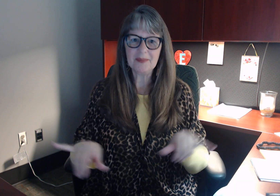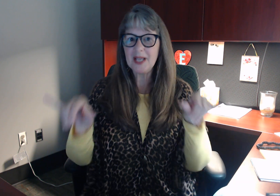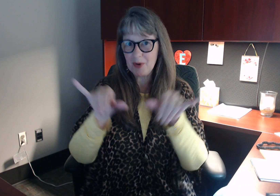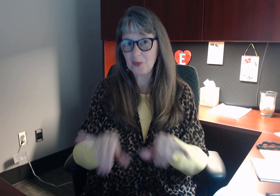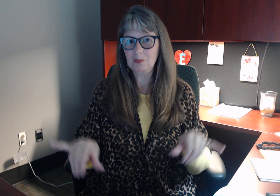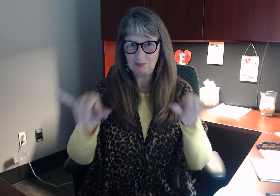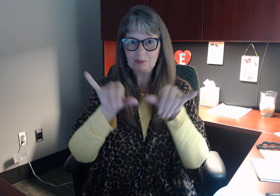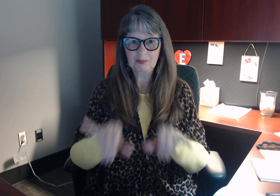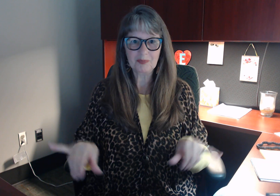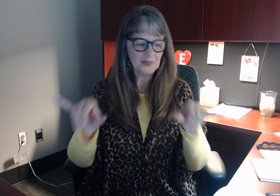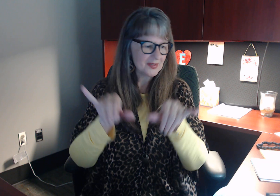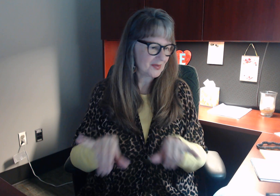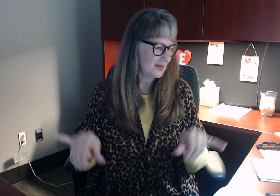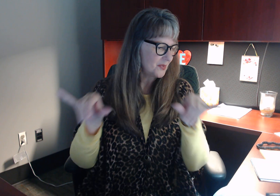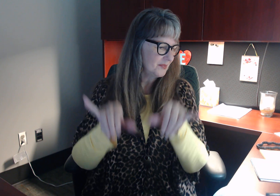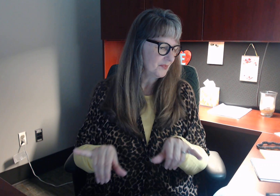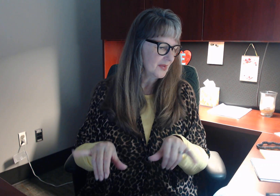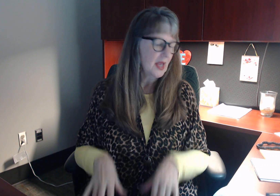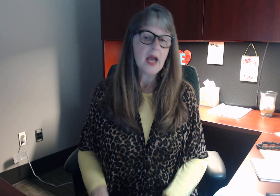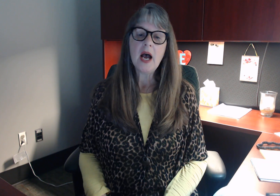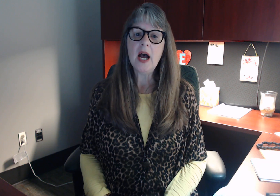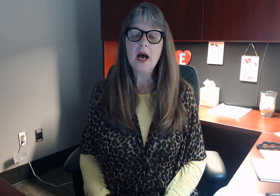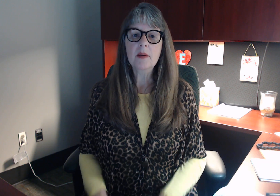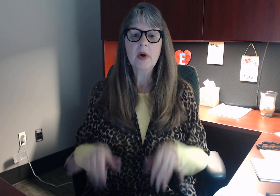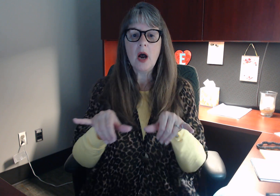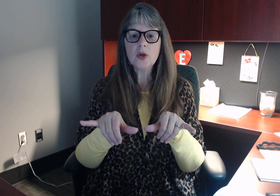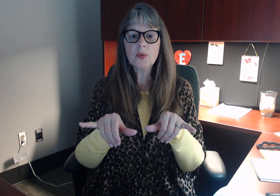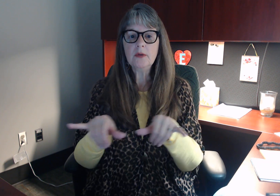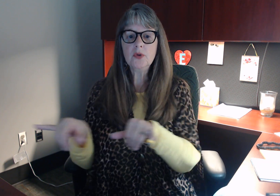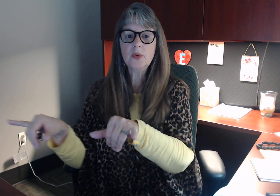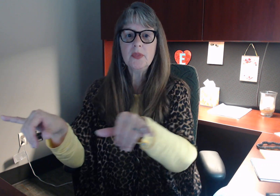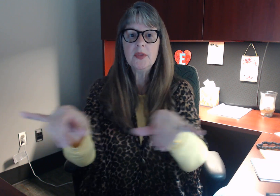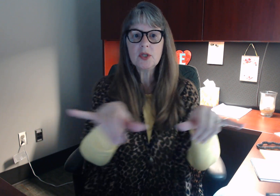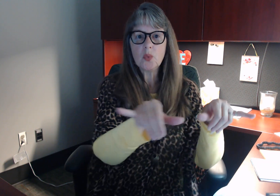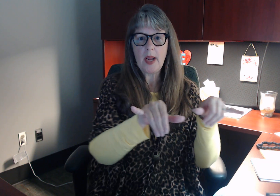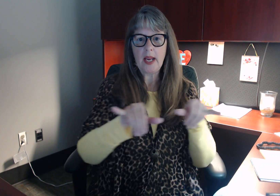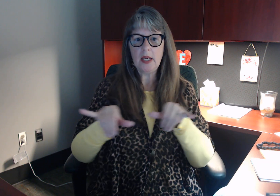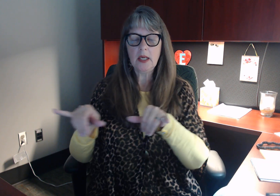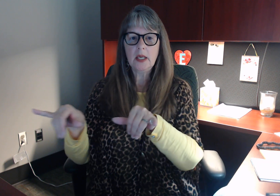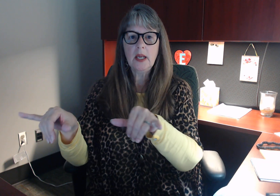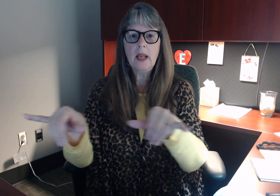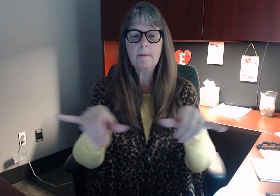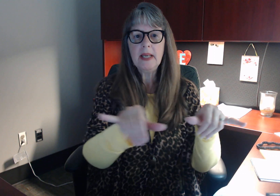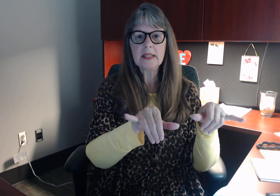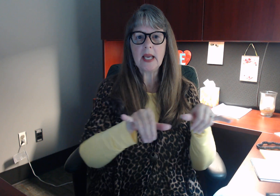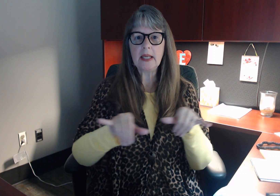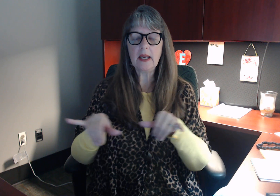old. This is this way. Also, if you do it this way, it means like